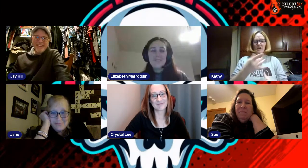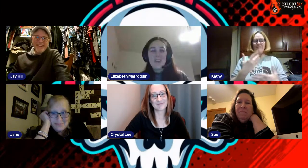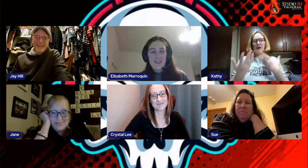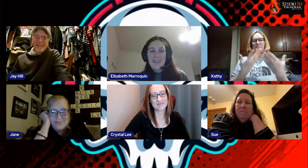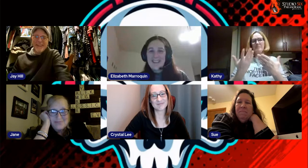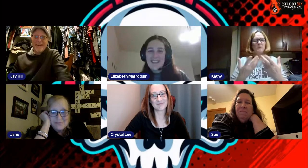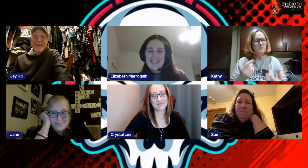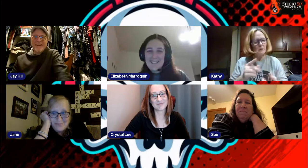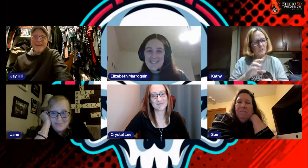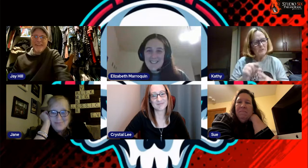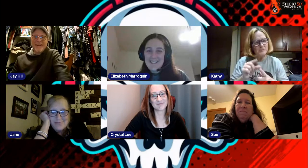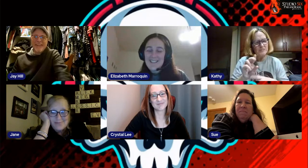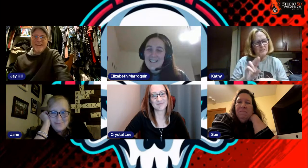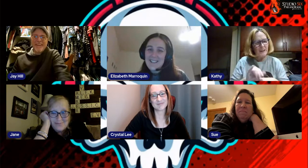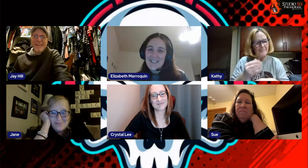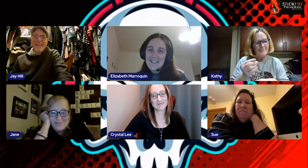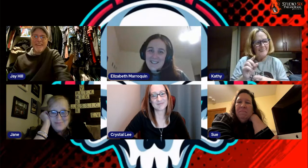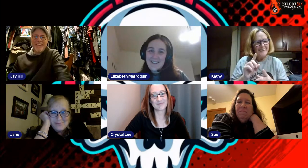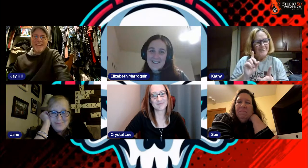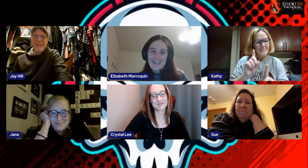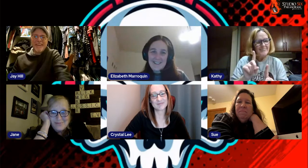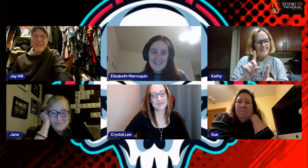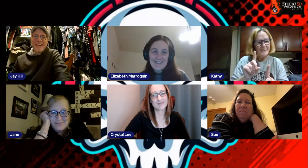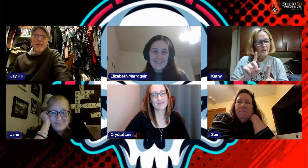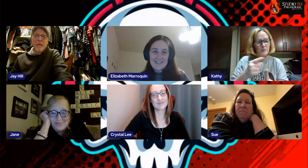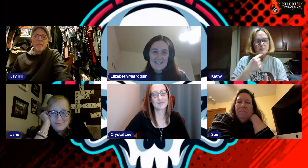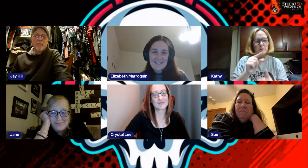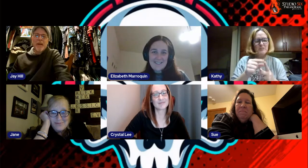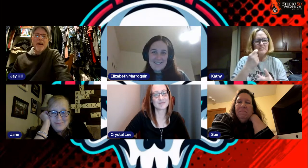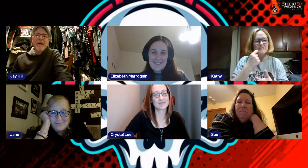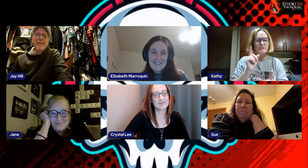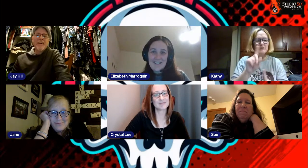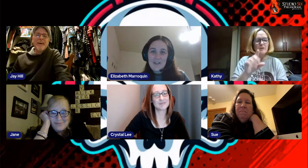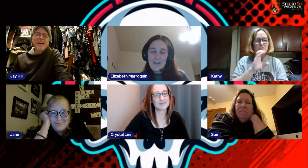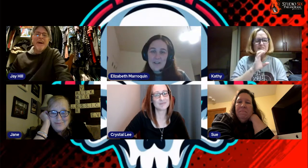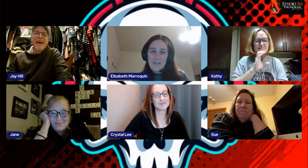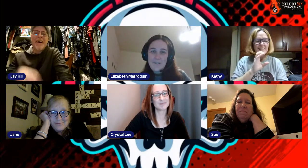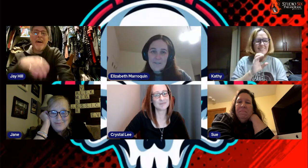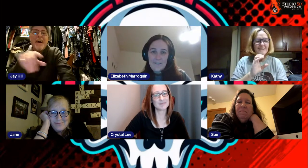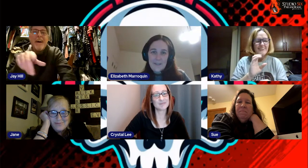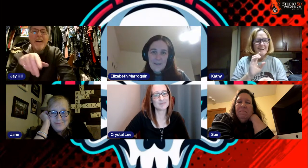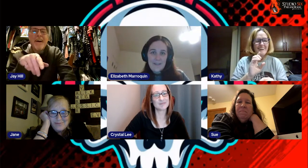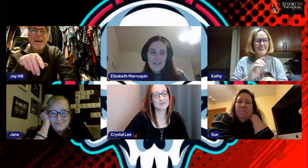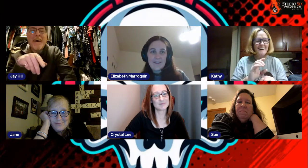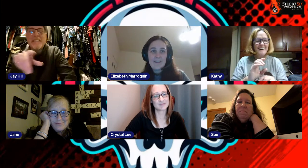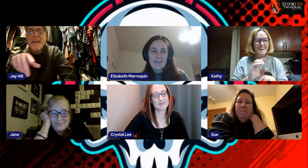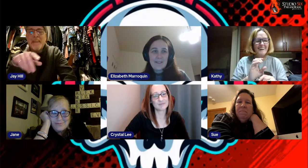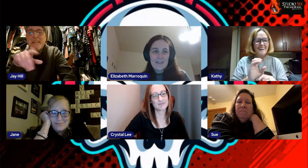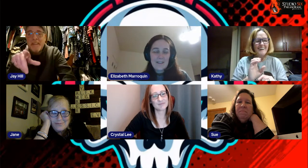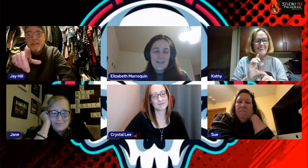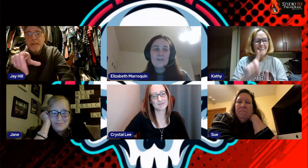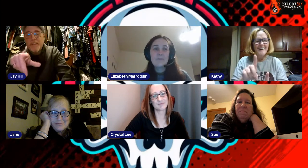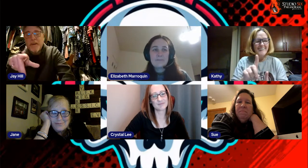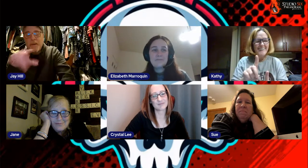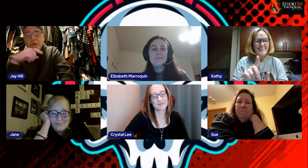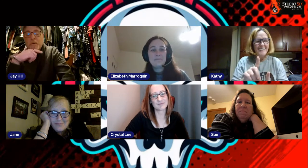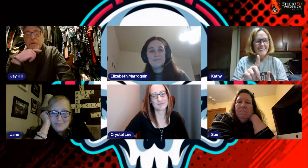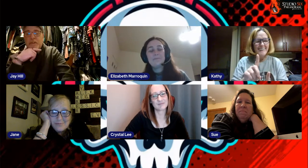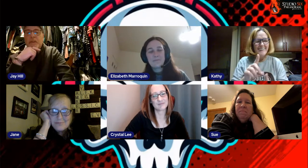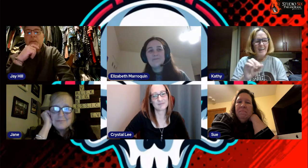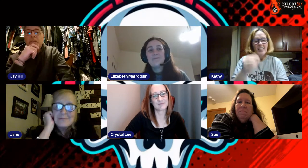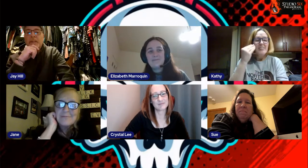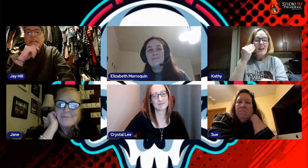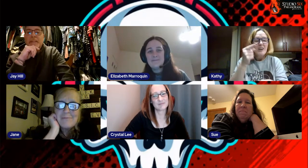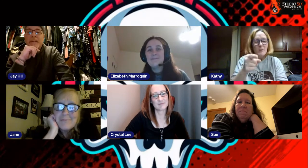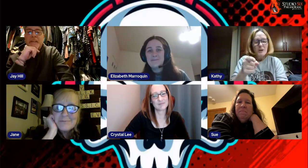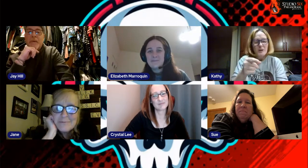Mm-hmm. Yeah. Yeah. What's the word you used to say? What's the word you used to say, Crystal? I said, it's all you,